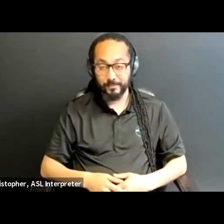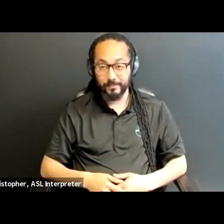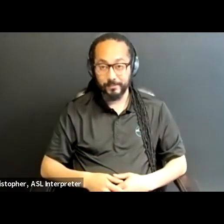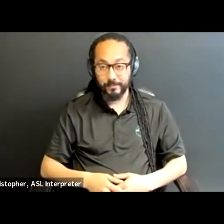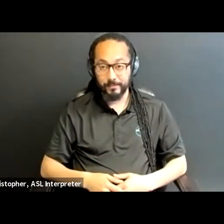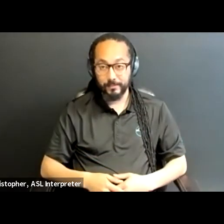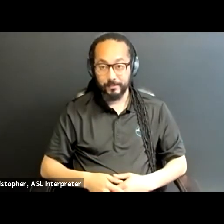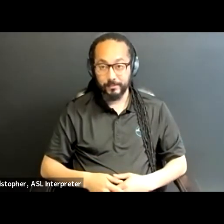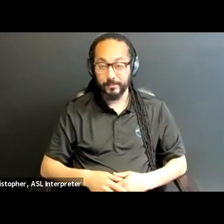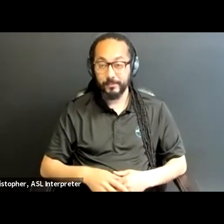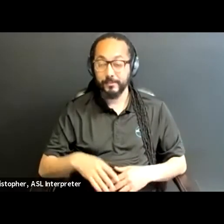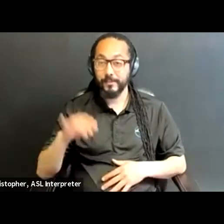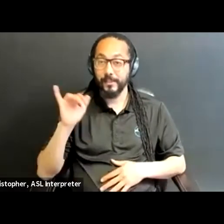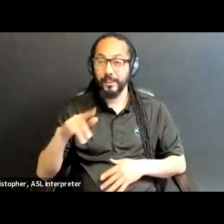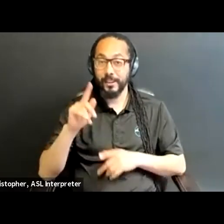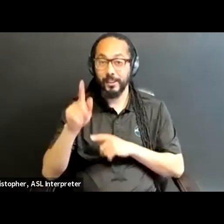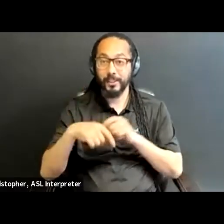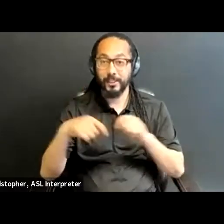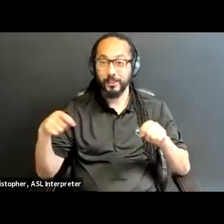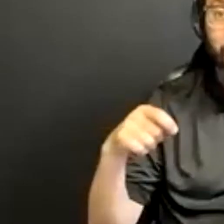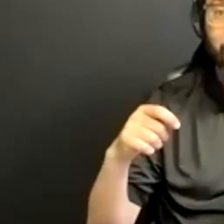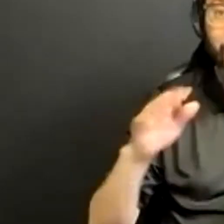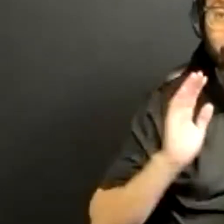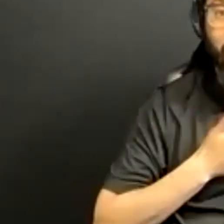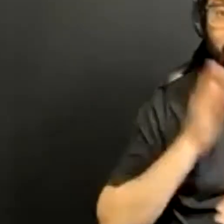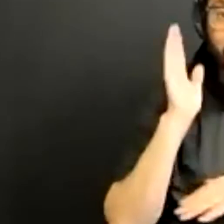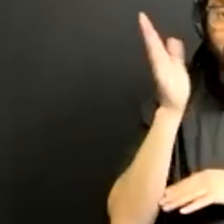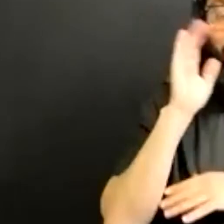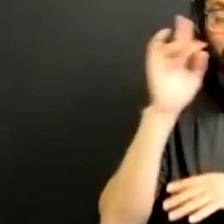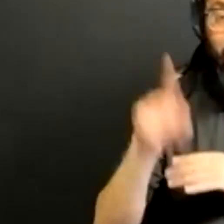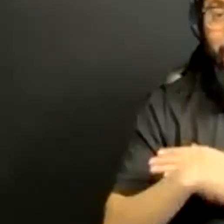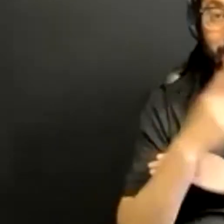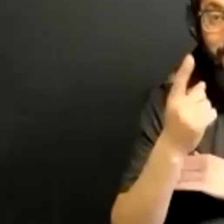And that concludes our part today.